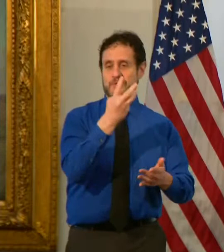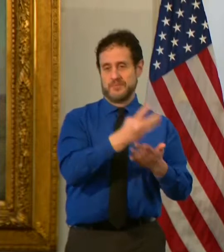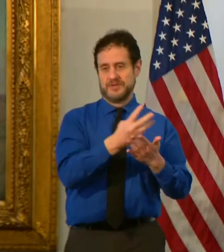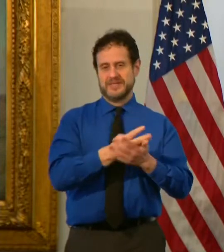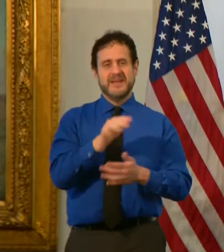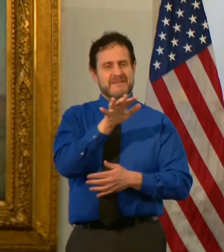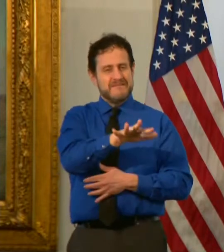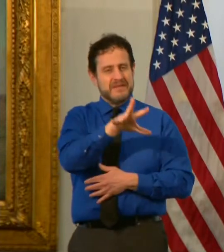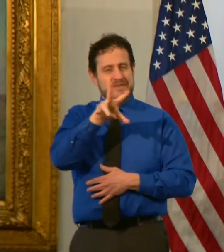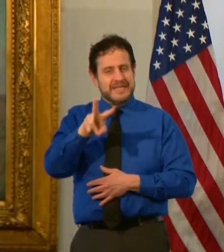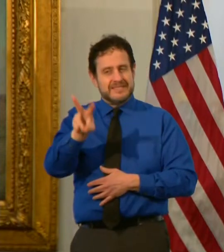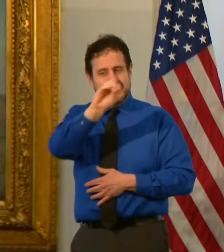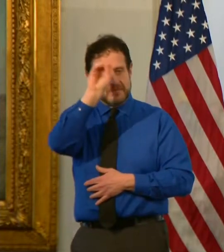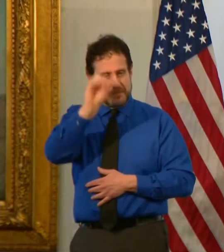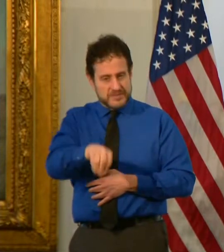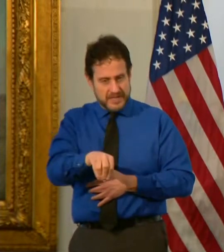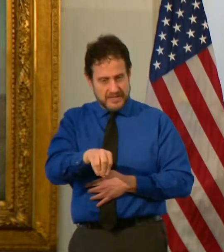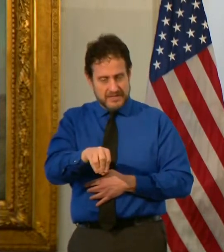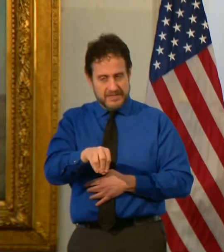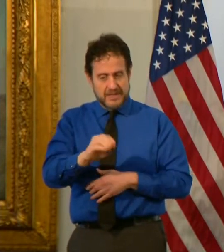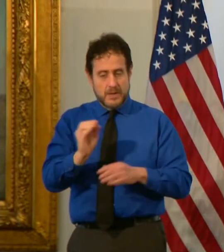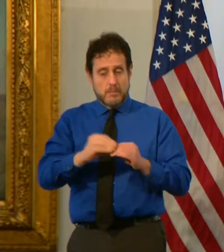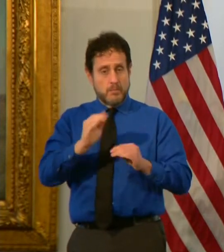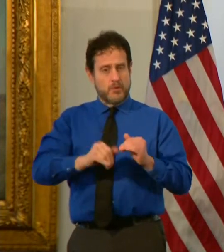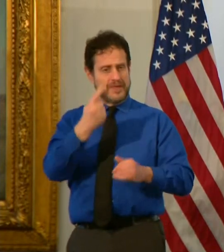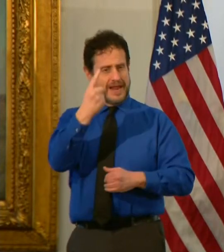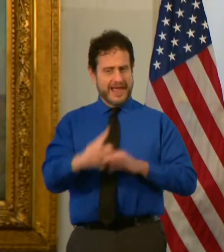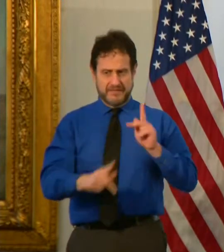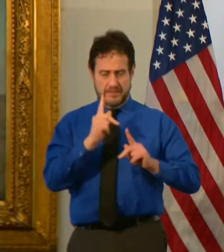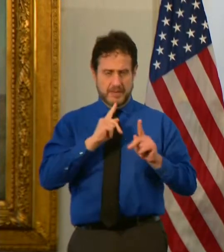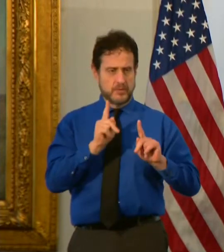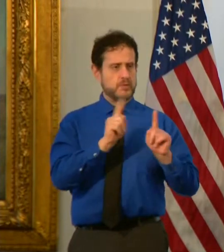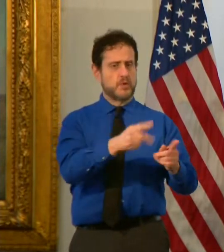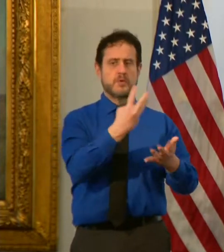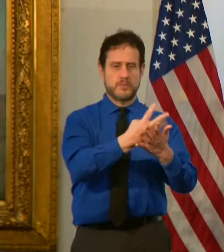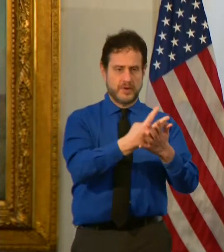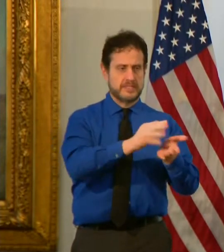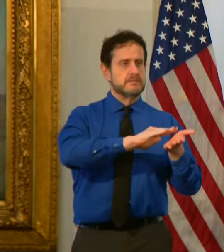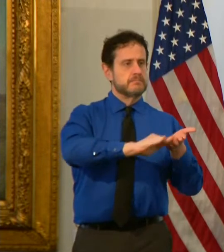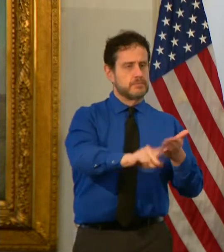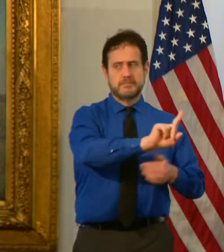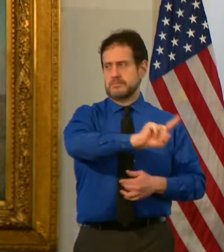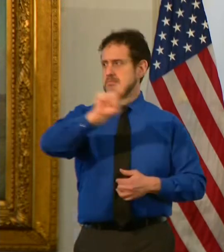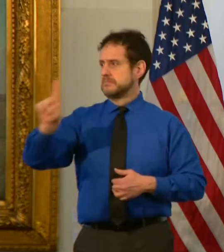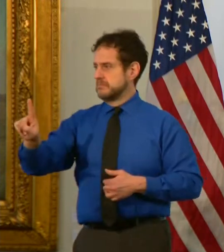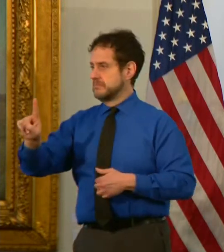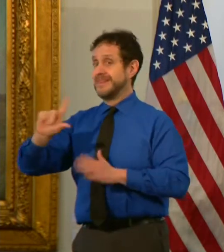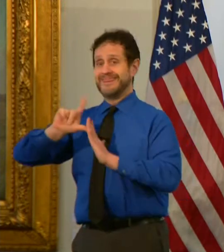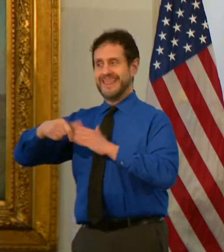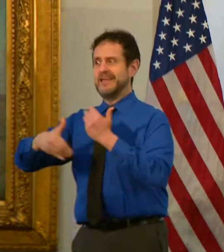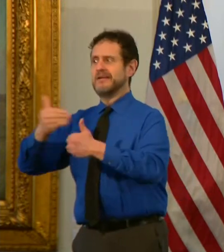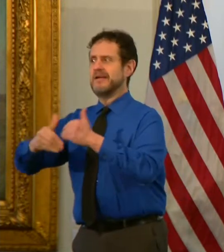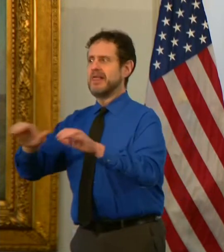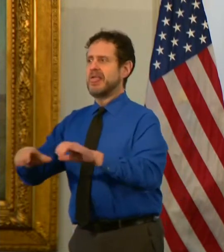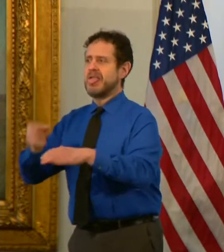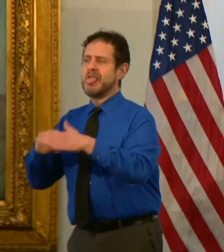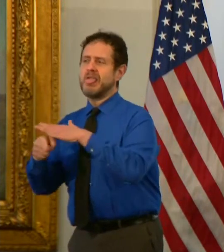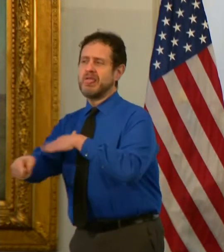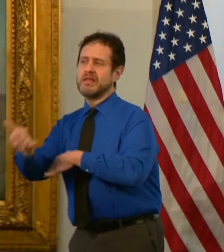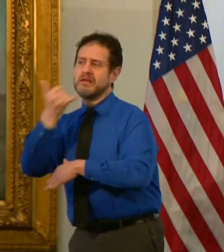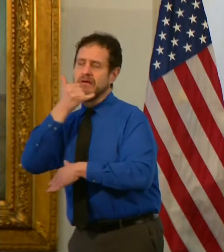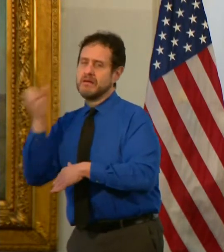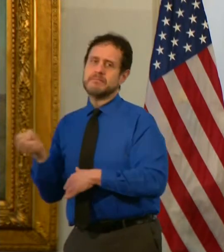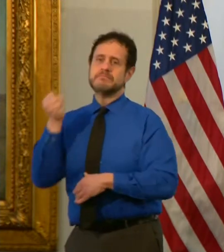57%. More than half of the people who come out would find themselves back. Tell me what